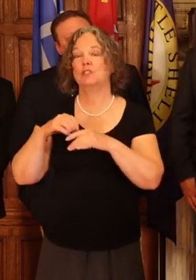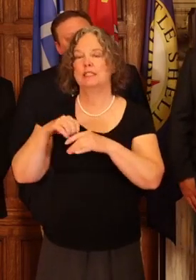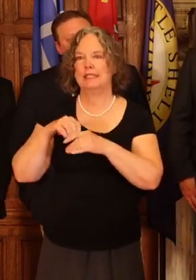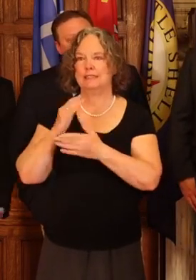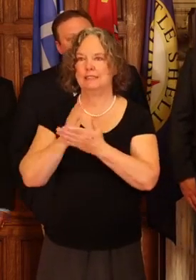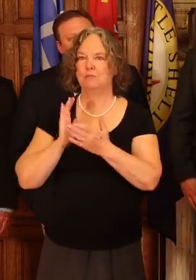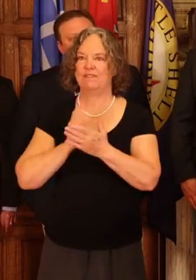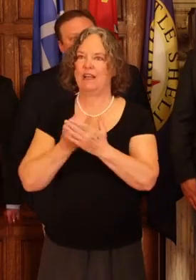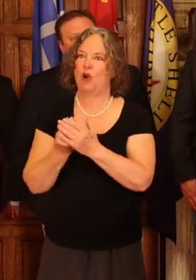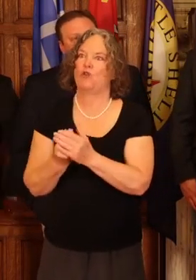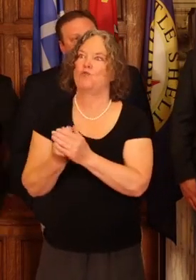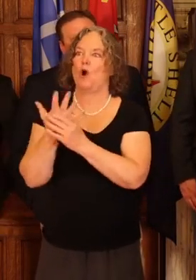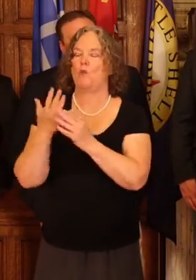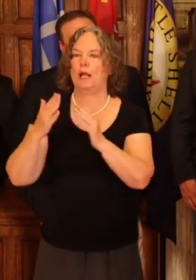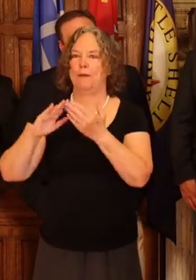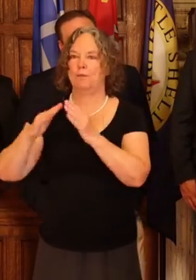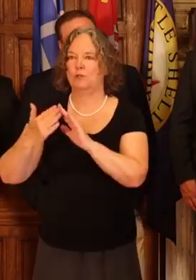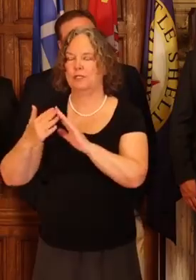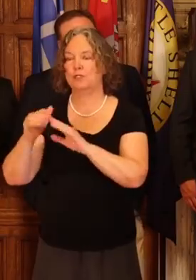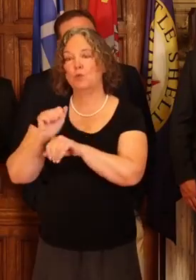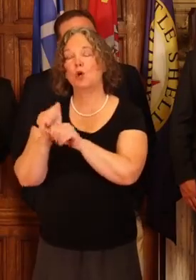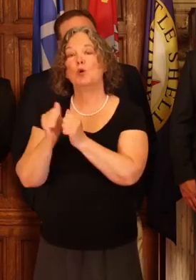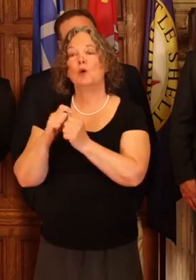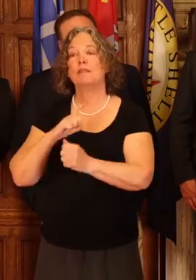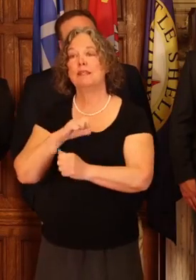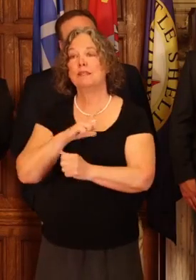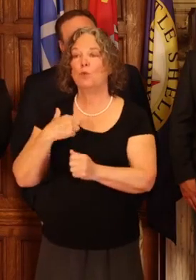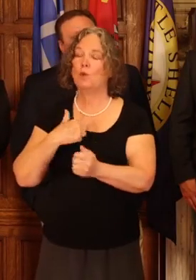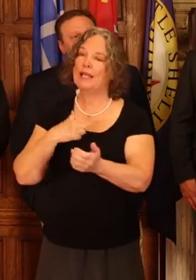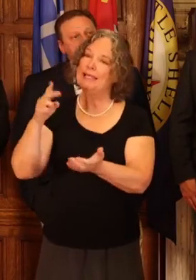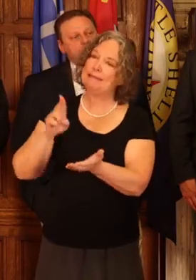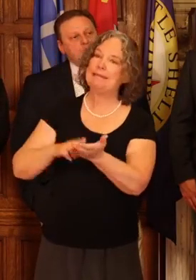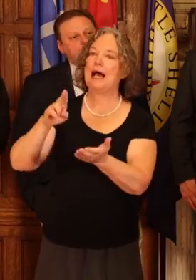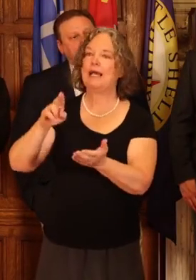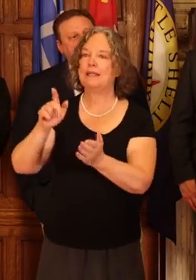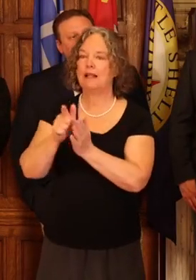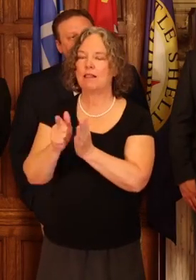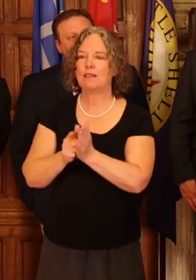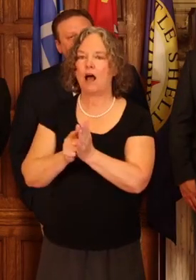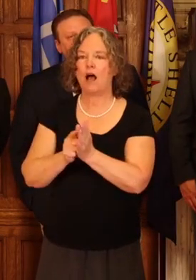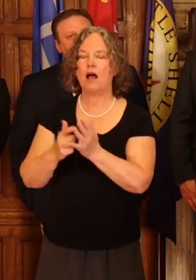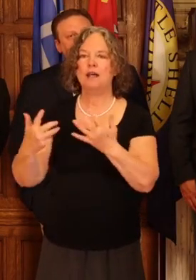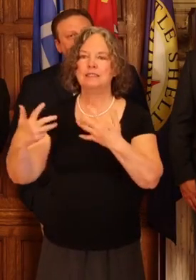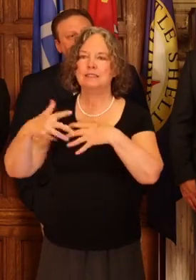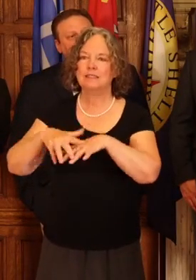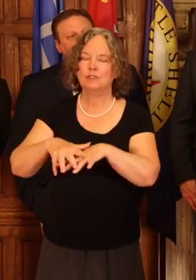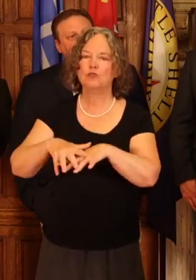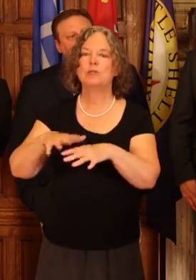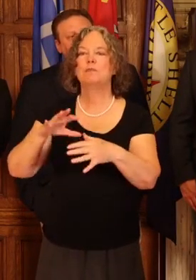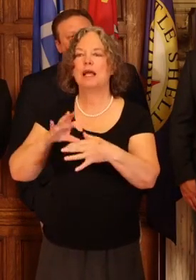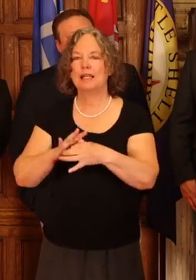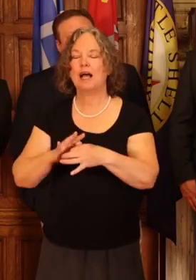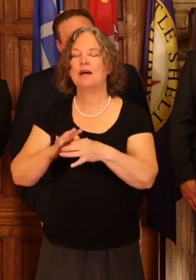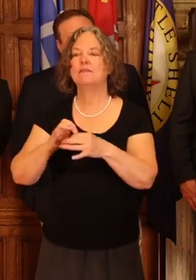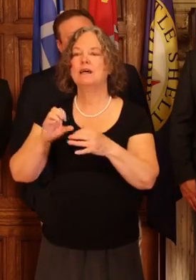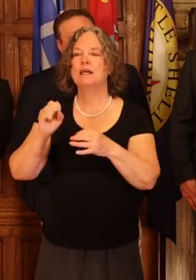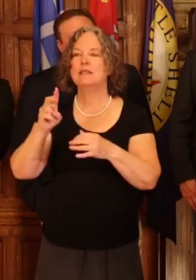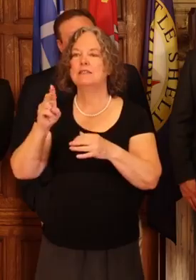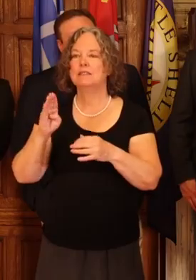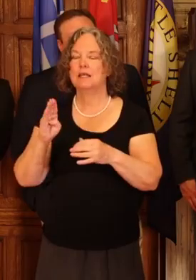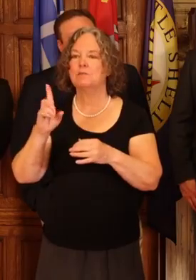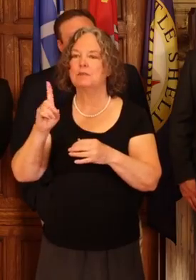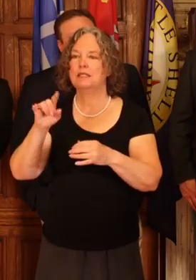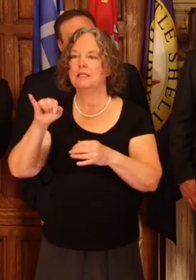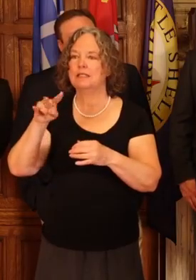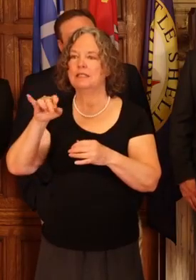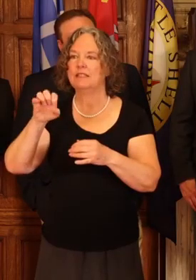pleased working with the legislature. We signed into law a streamlining of subdivision permitting. This makes it easier to get a permit, and it